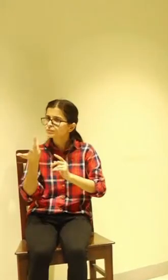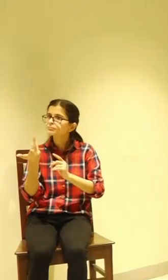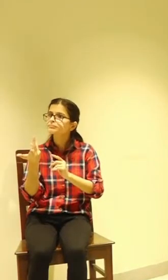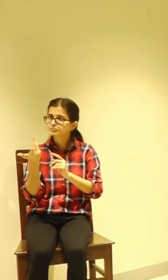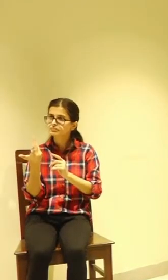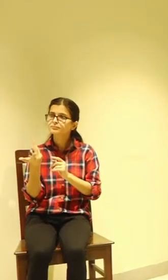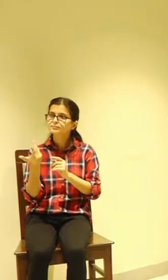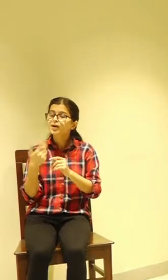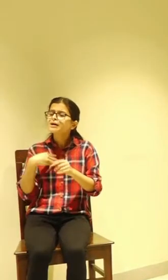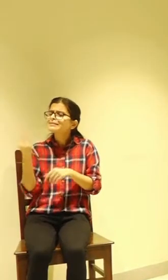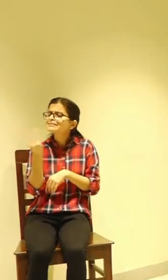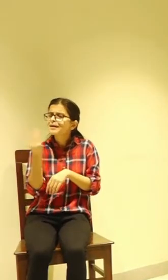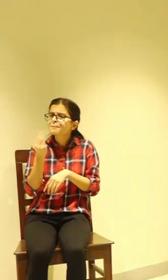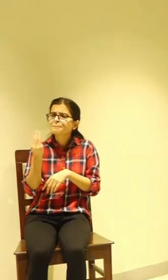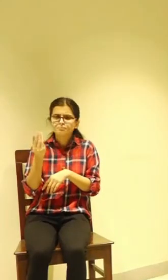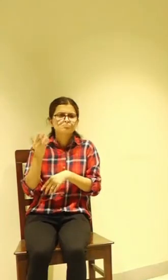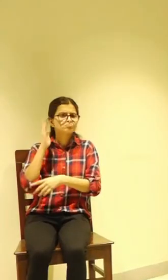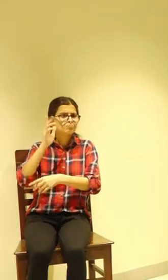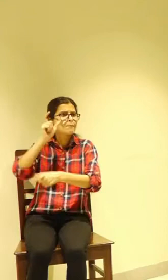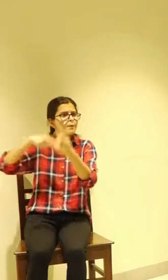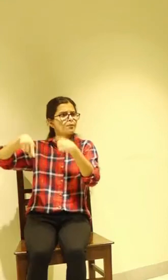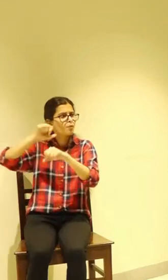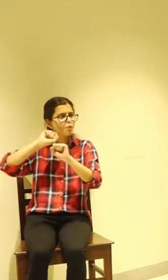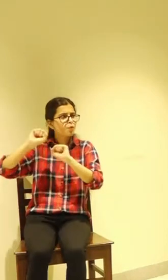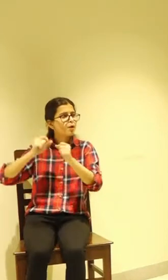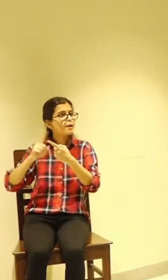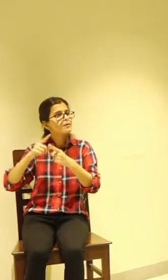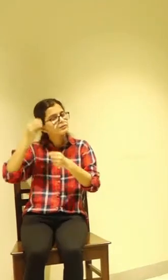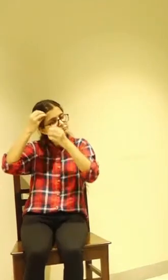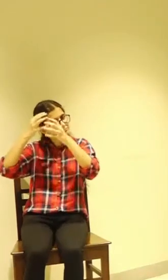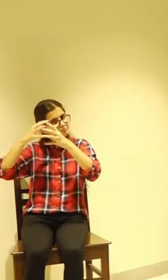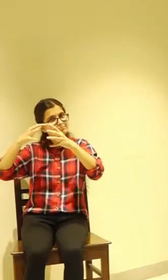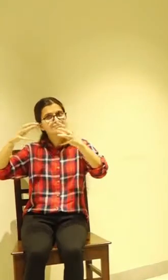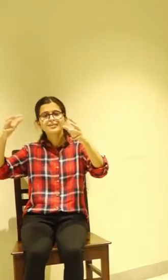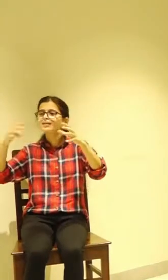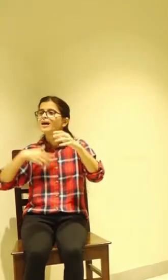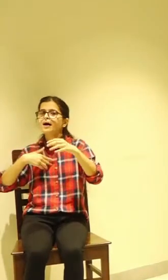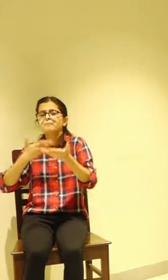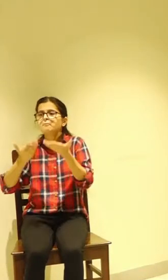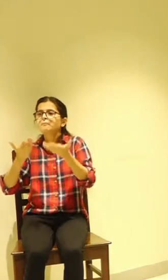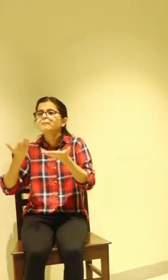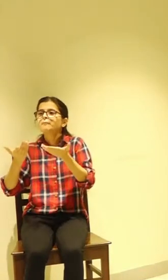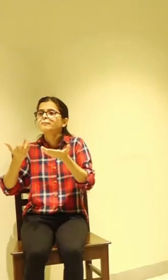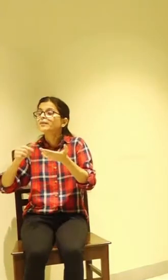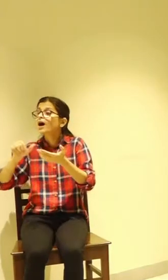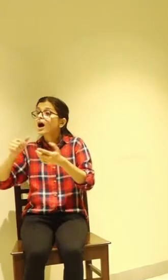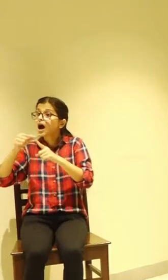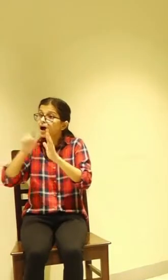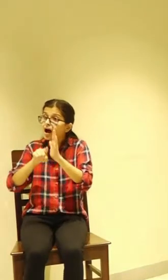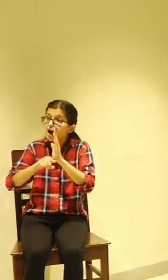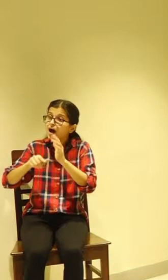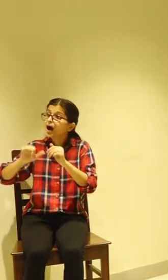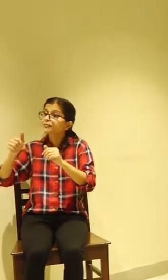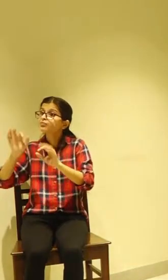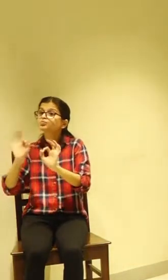interpretation? So some scholars, for example, put a counterfactual question. Assume there is no directive principle. Would you still recognize it in